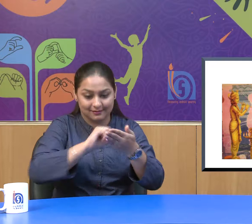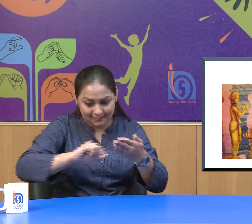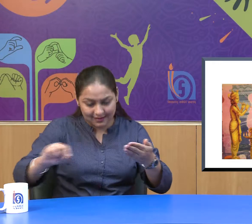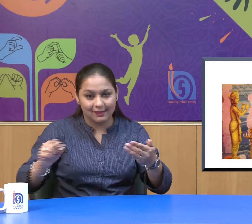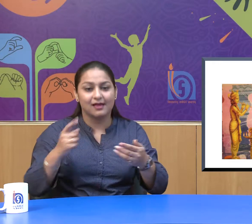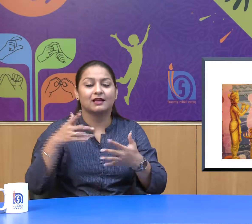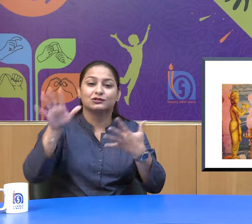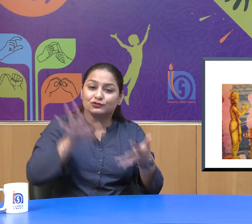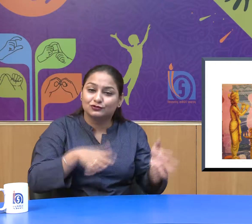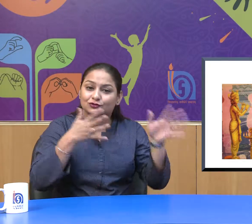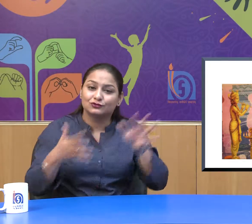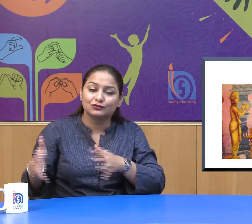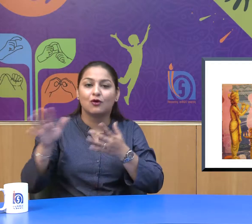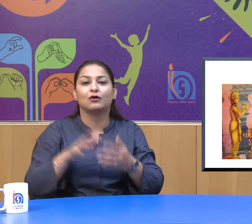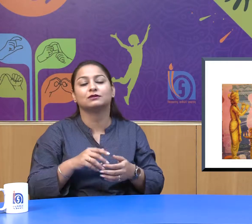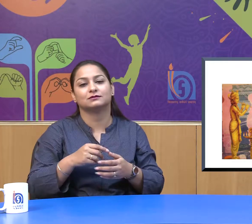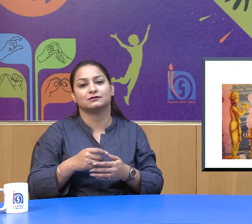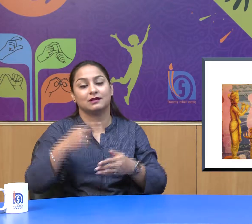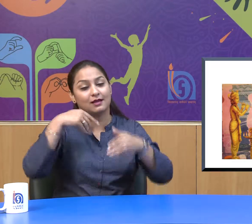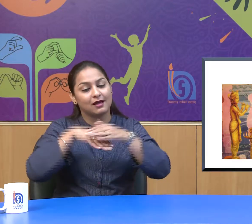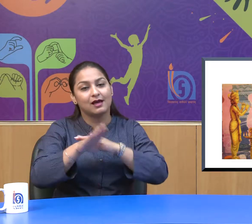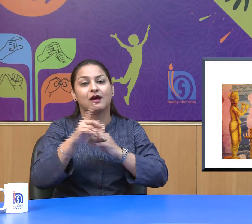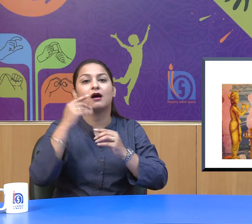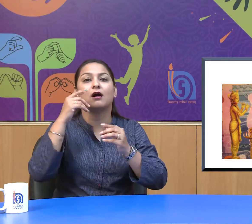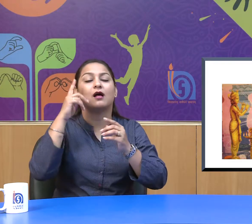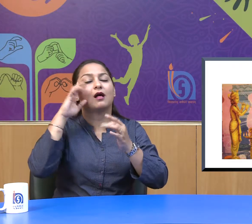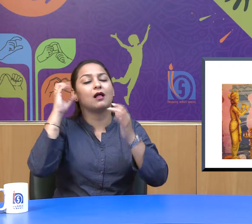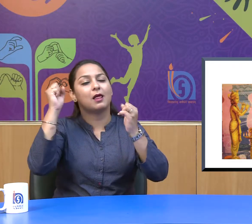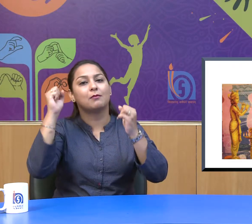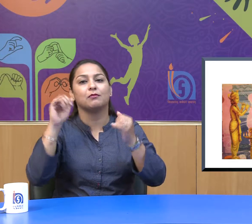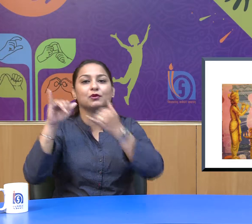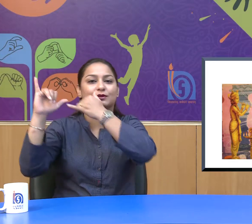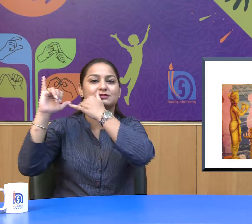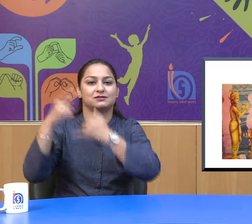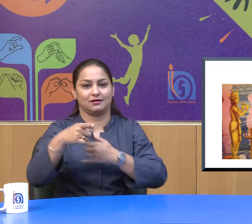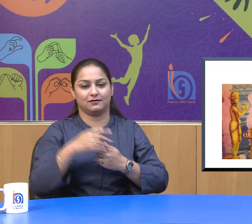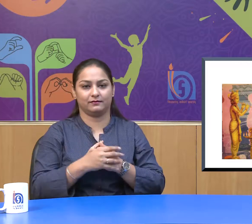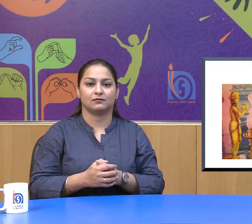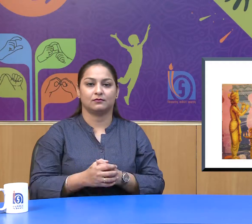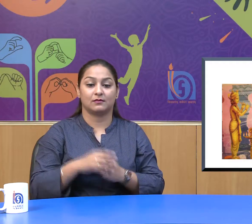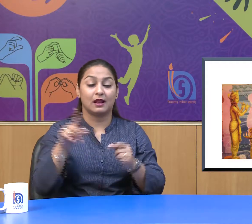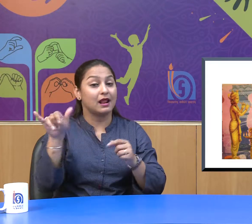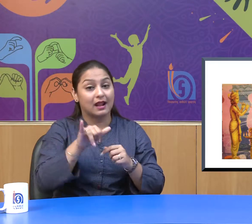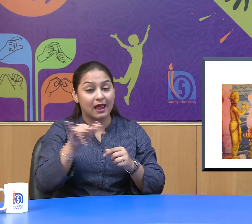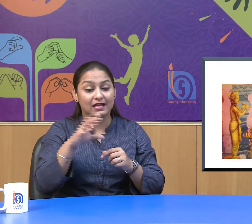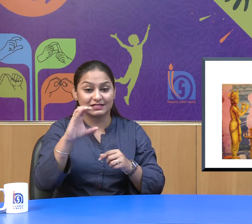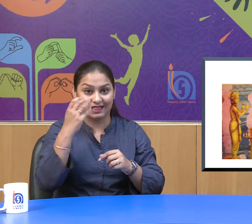sang songs in praise of Lord Krishna. Like Chaitanya, she